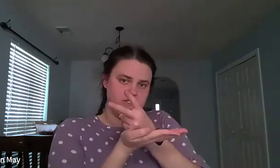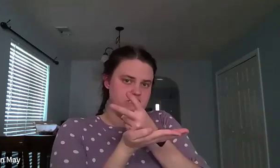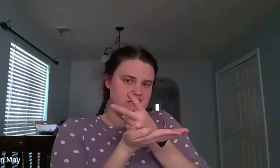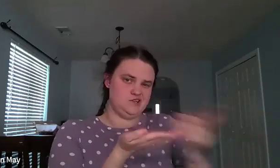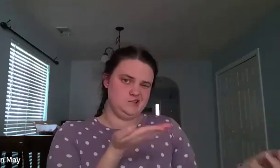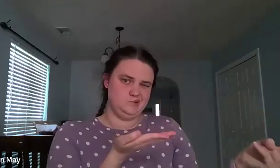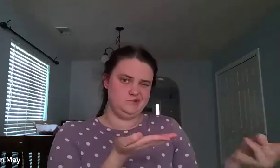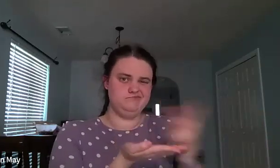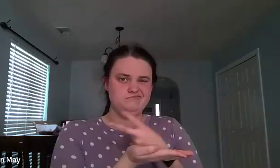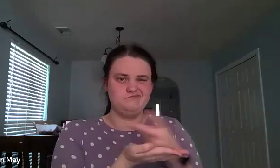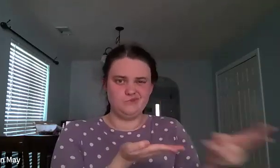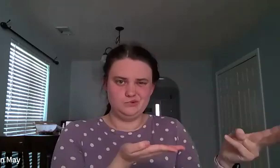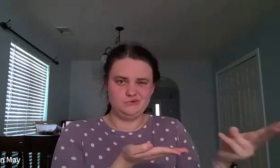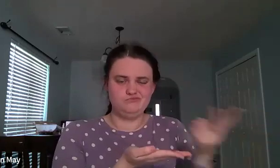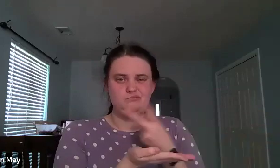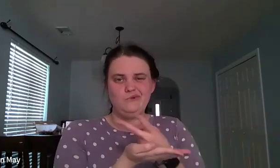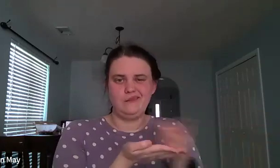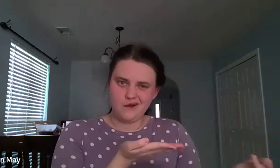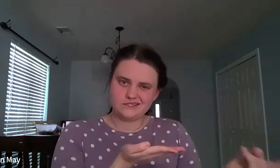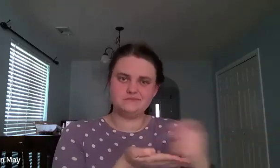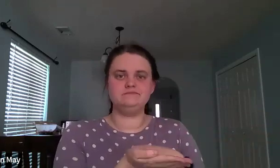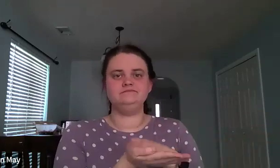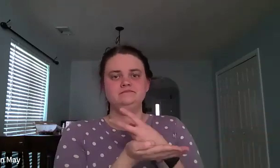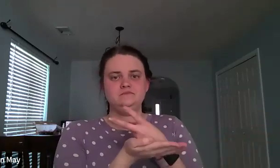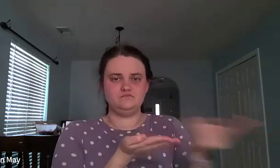just slide across the lose, lost.